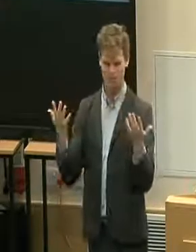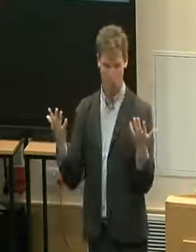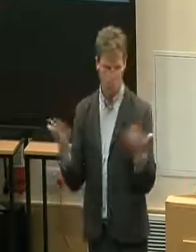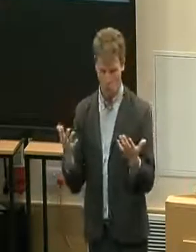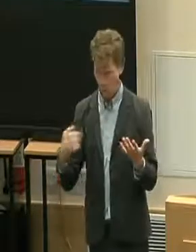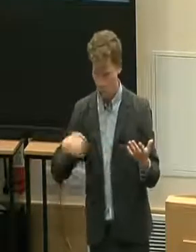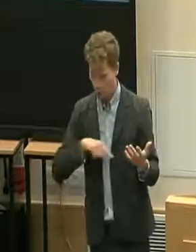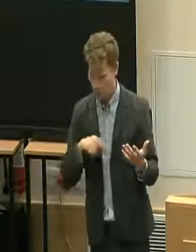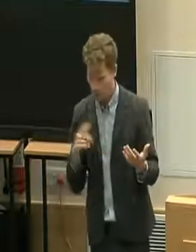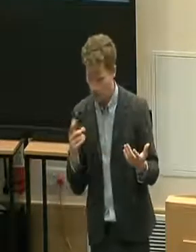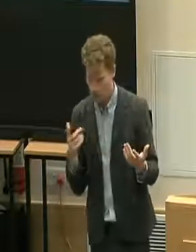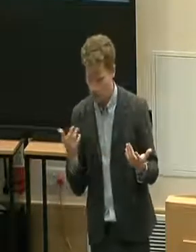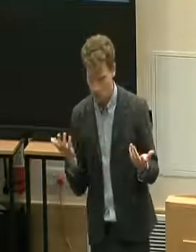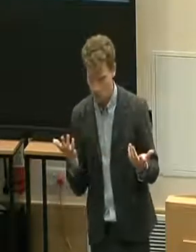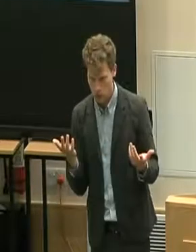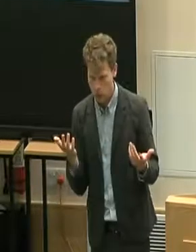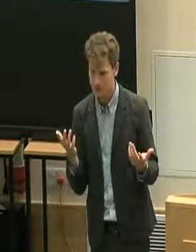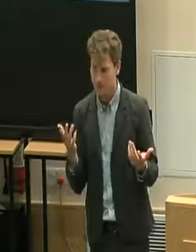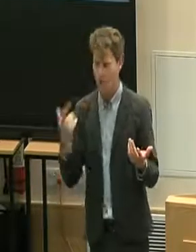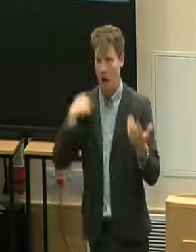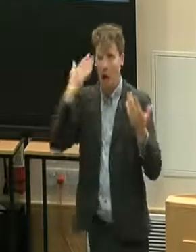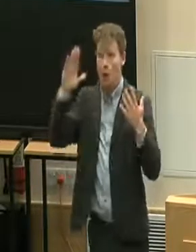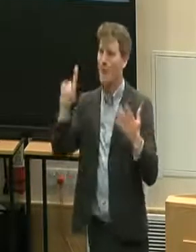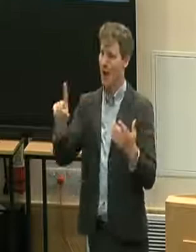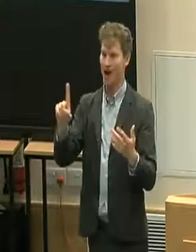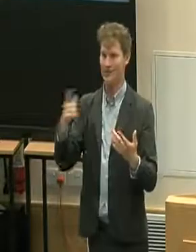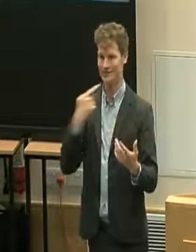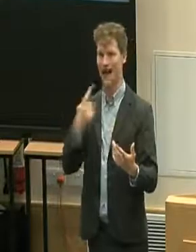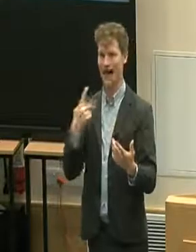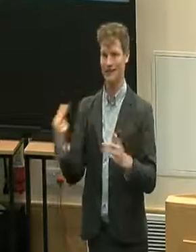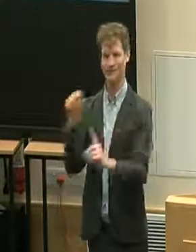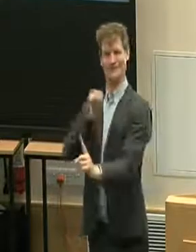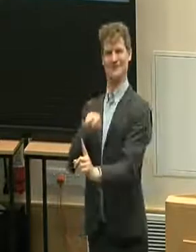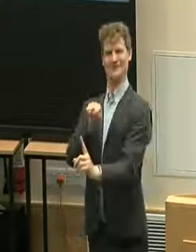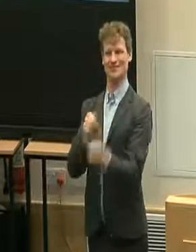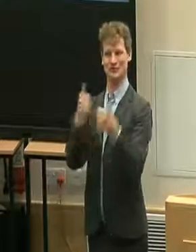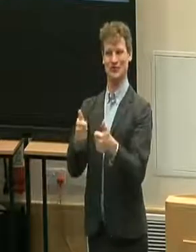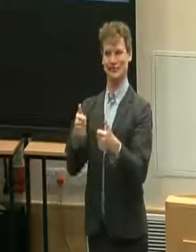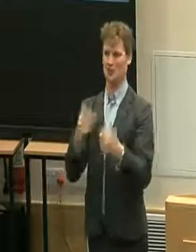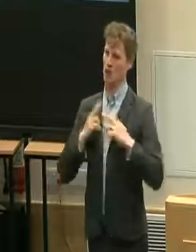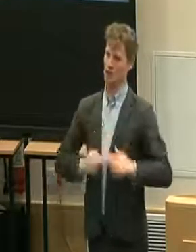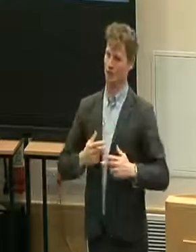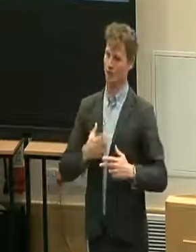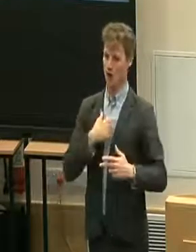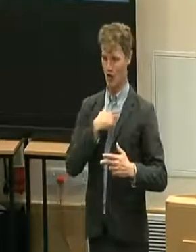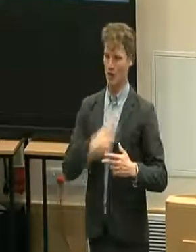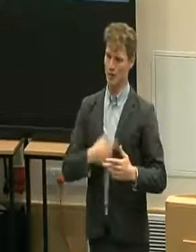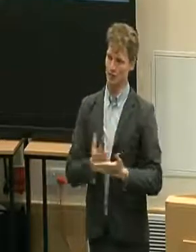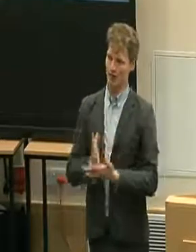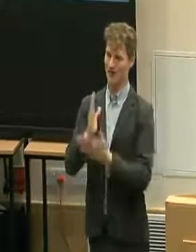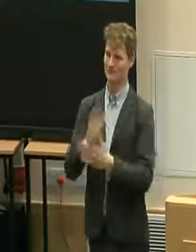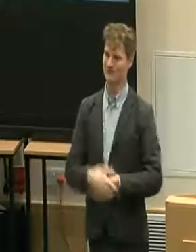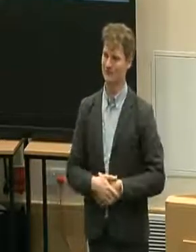Oh, I don't know, but we have the human rights approach. So as a public service, I'm going to tell you what the human rights approach